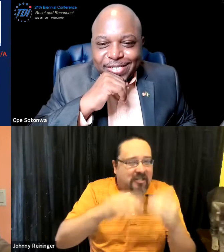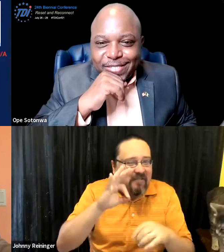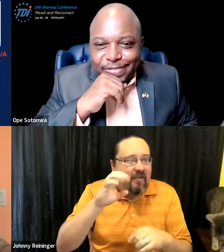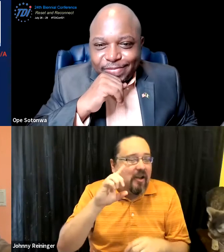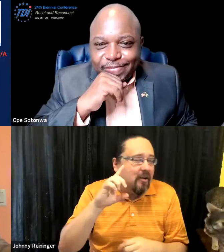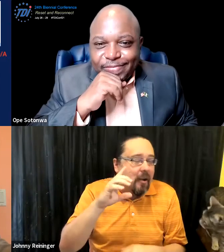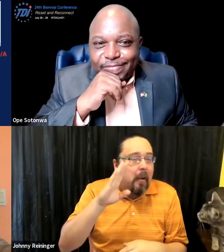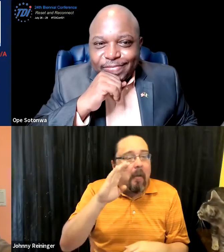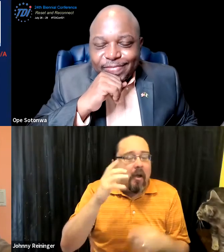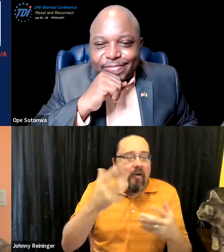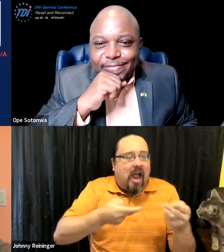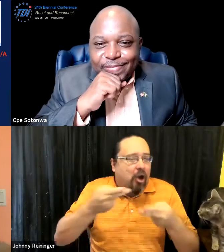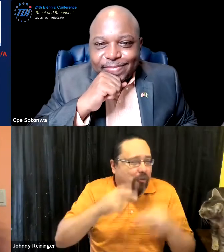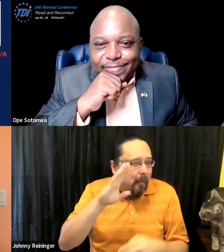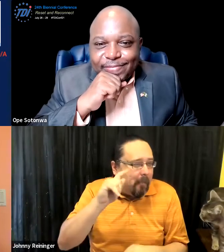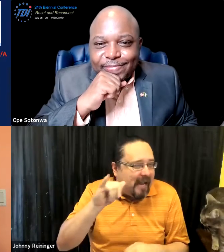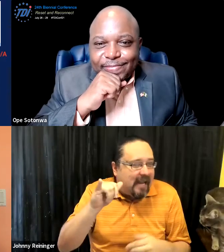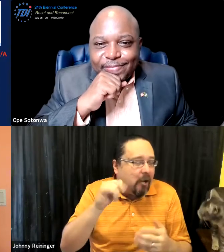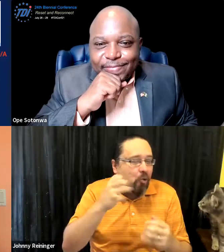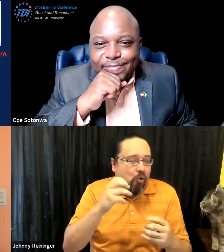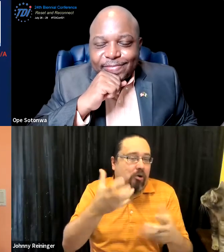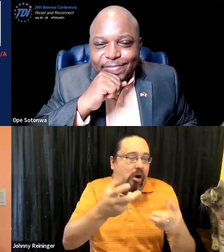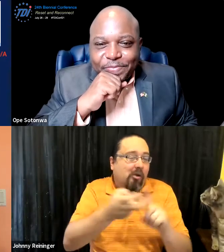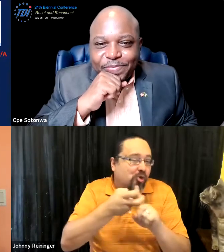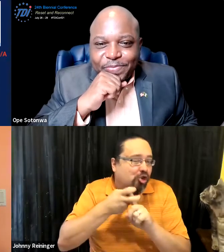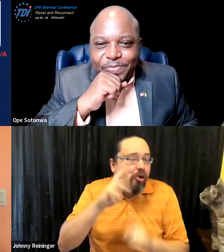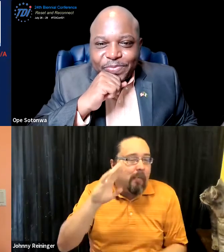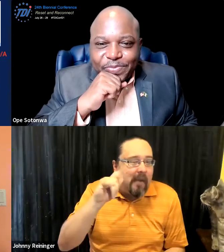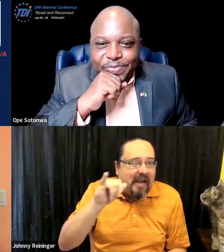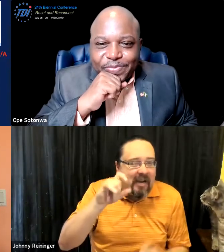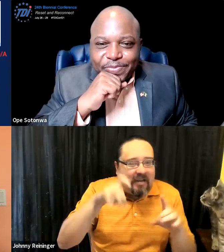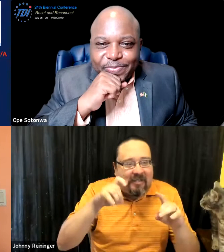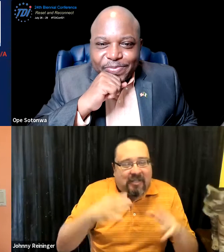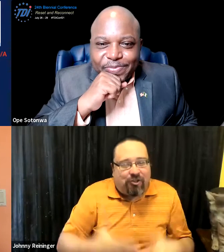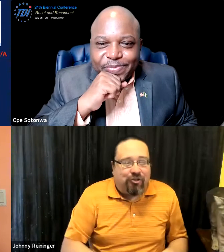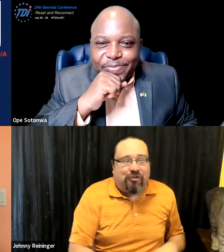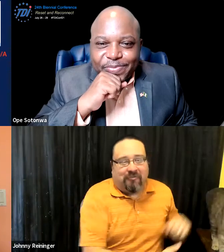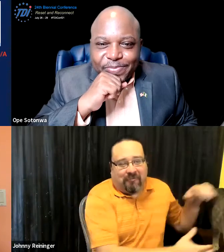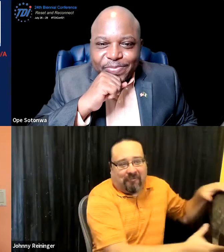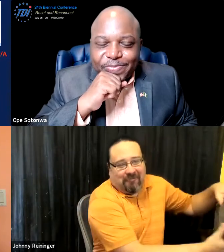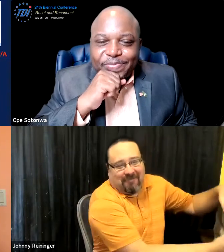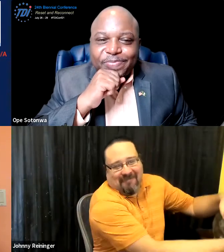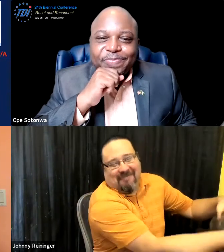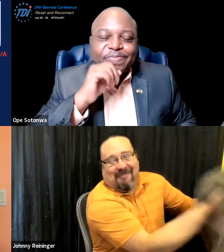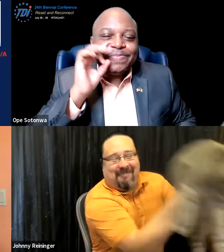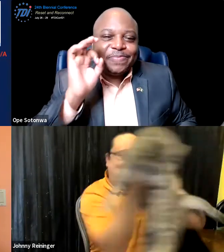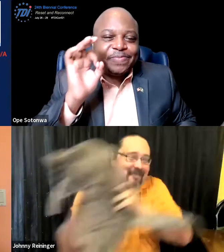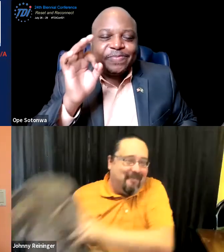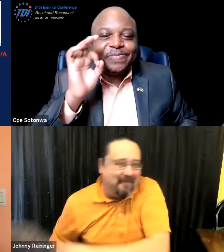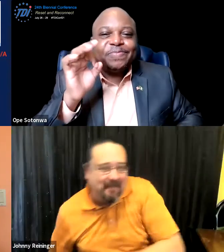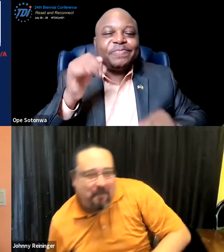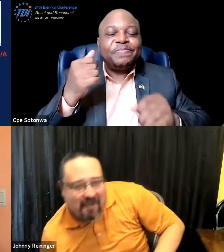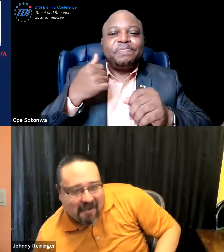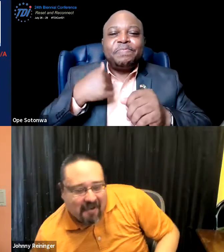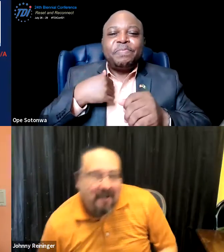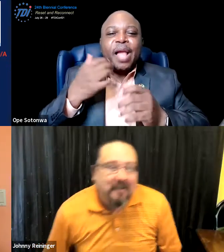to include more diversity within their processes, and they need to when they're hiring beta